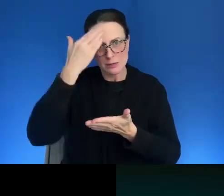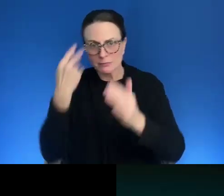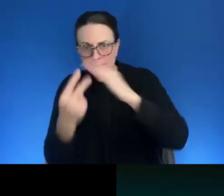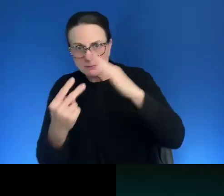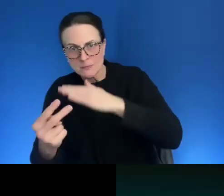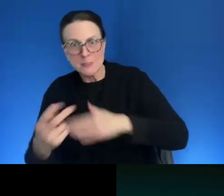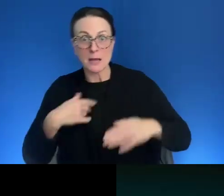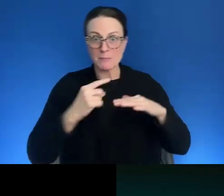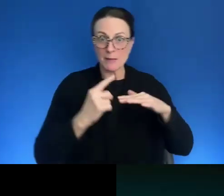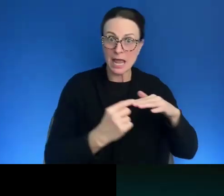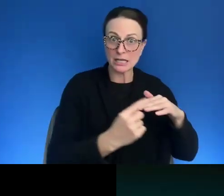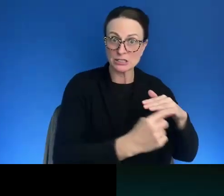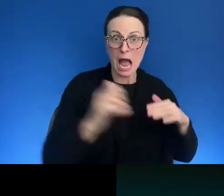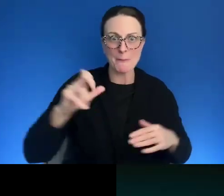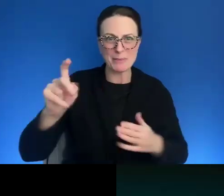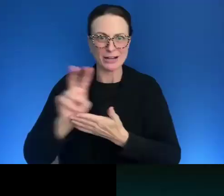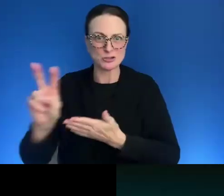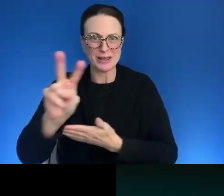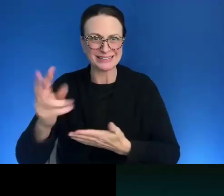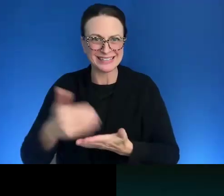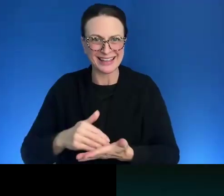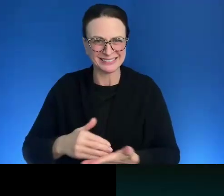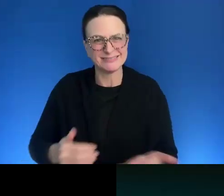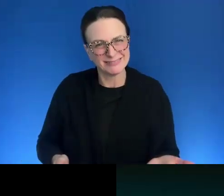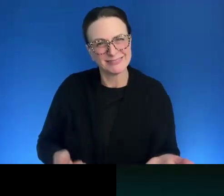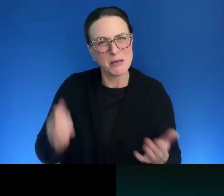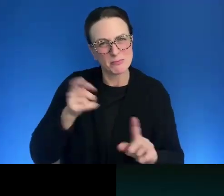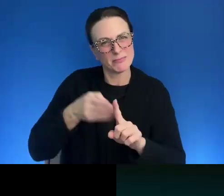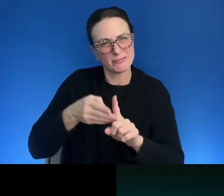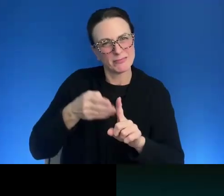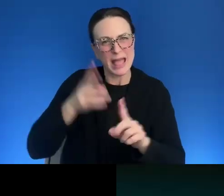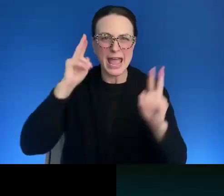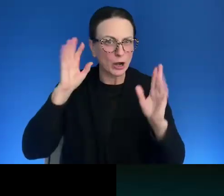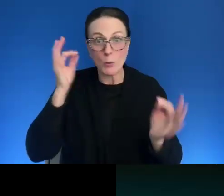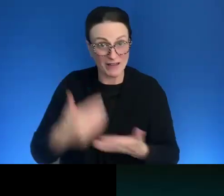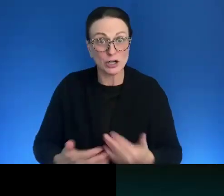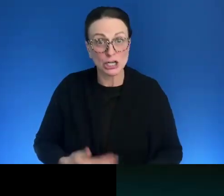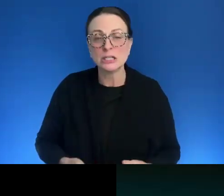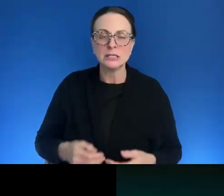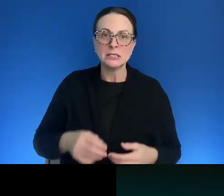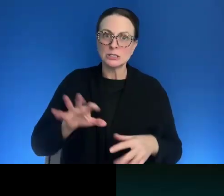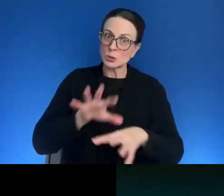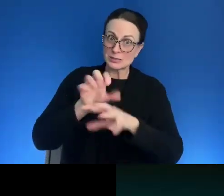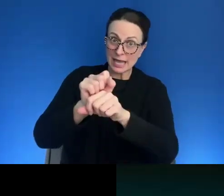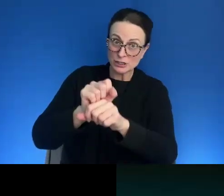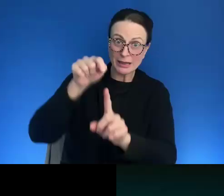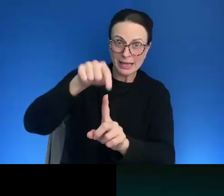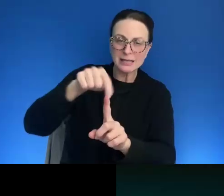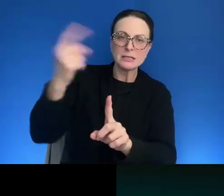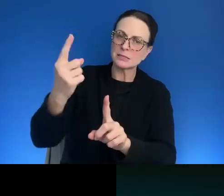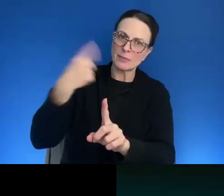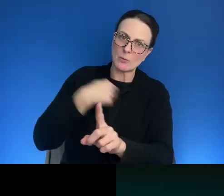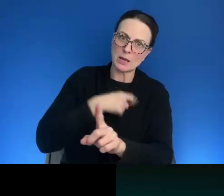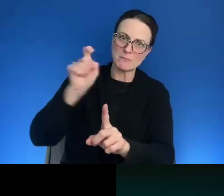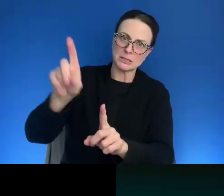like when I get my nails done, I'll be back in 2 weeks, or with my hair or something. So scheduling is something that we have